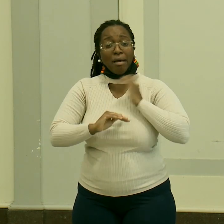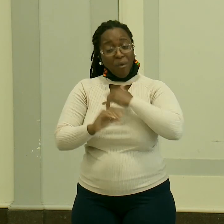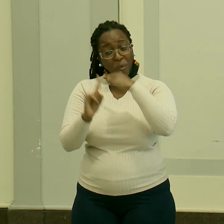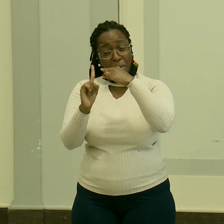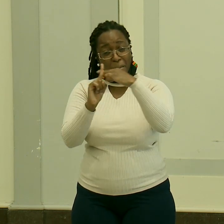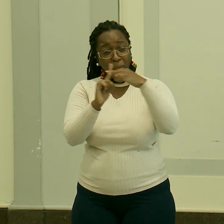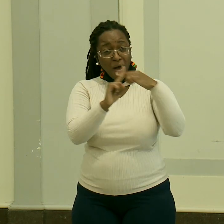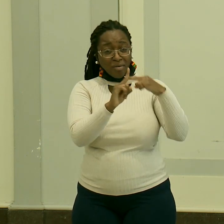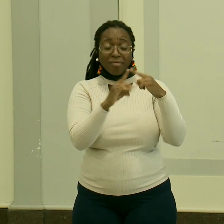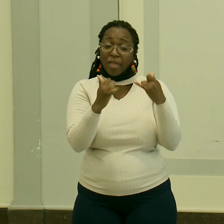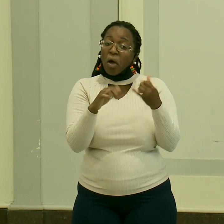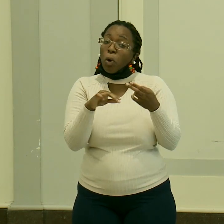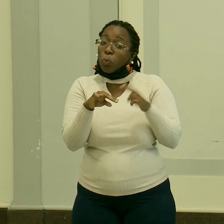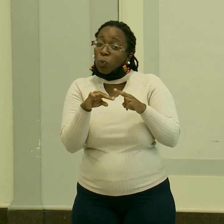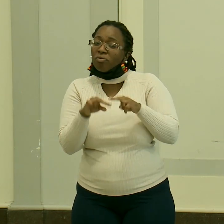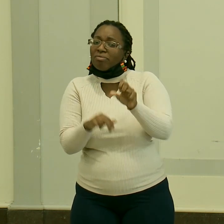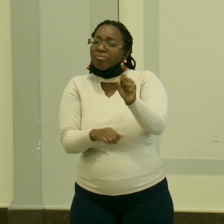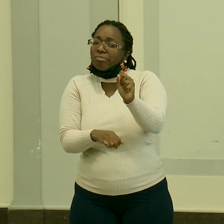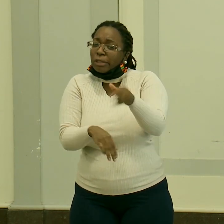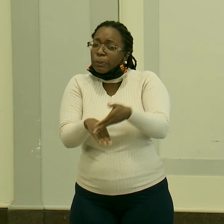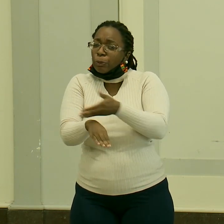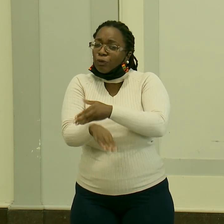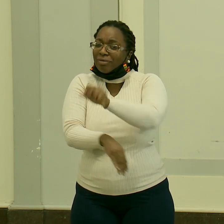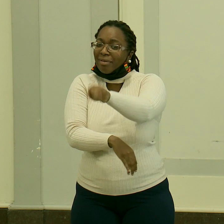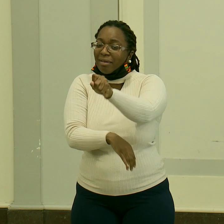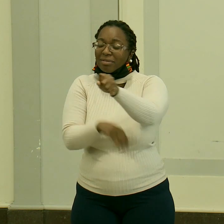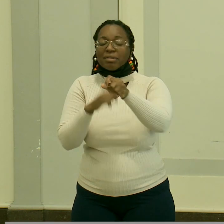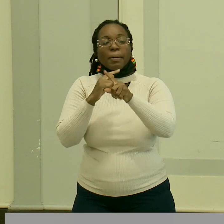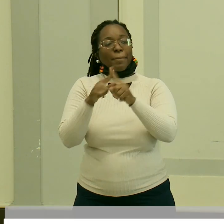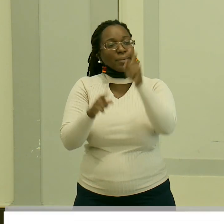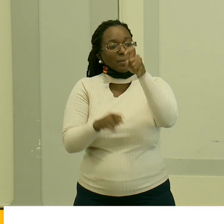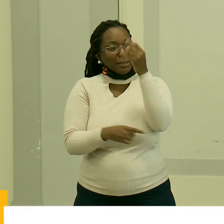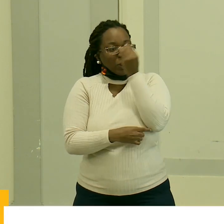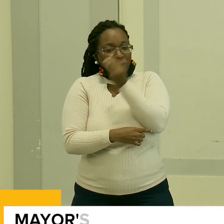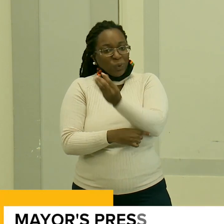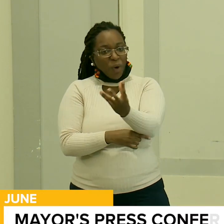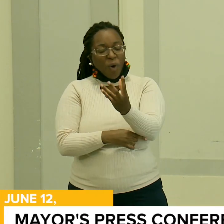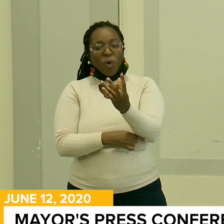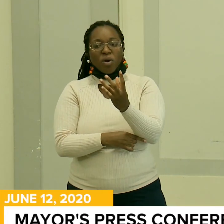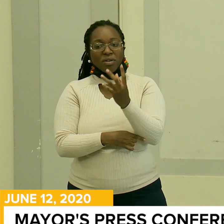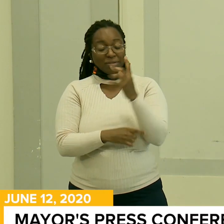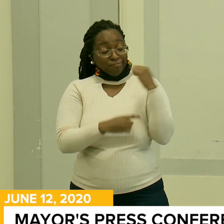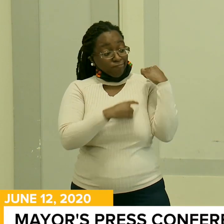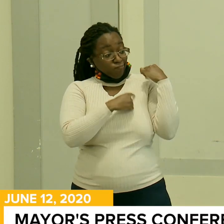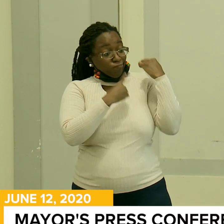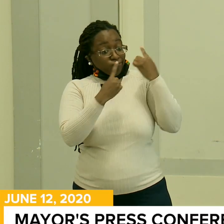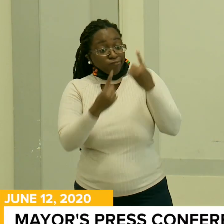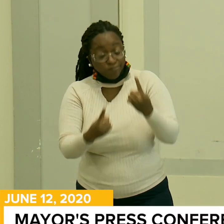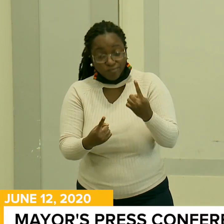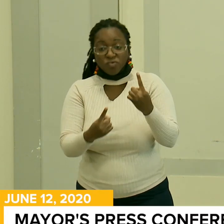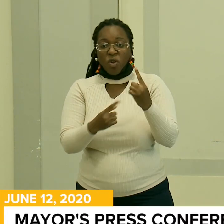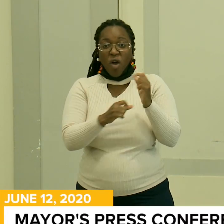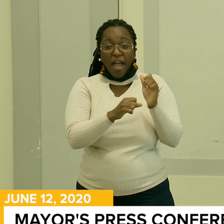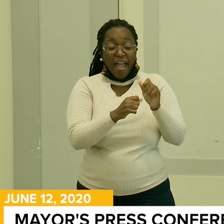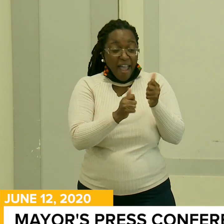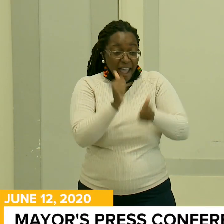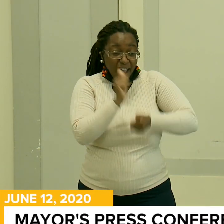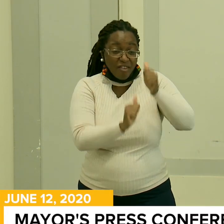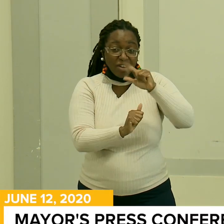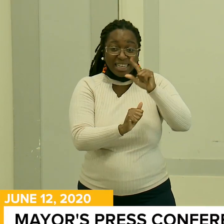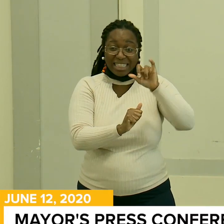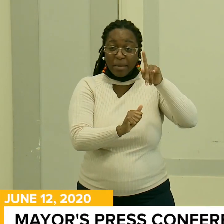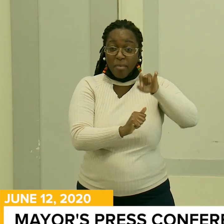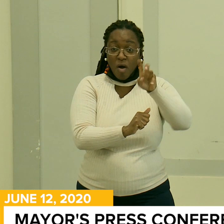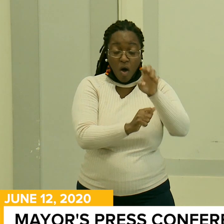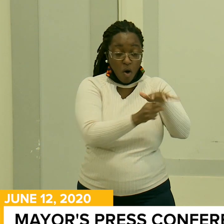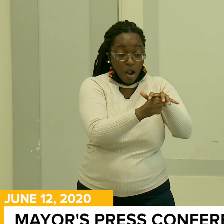have been improving, but I would be remiss if I did not mention that this has not been consistent throughout every single zip code in Baltimore City. Some